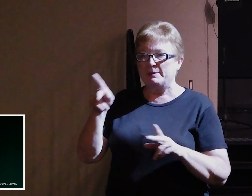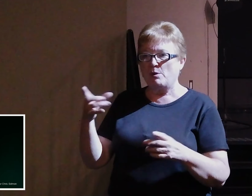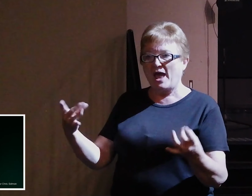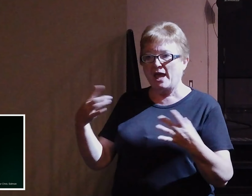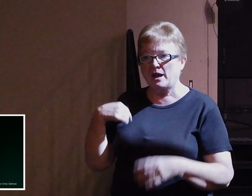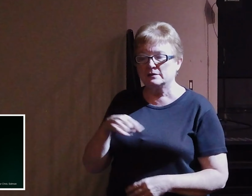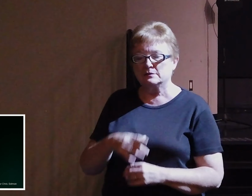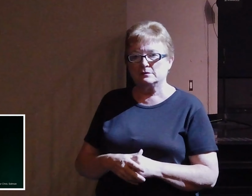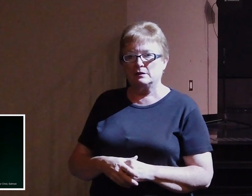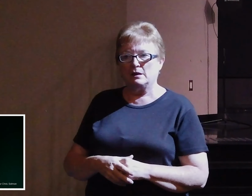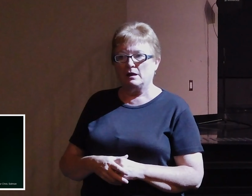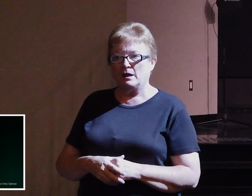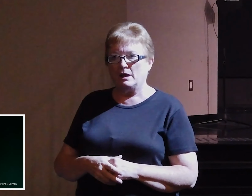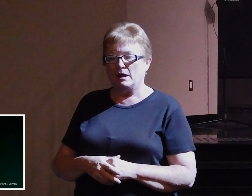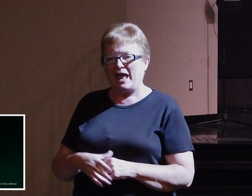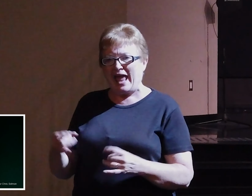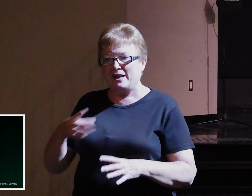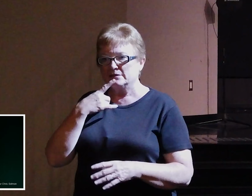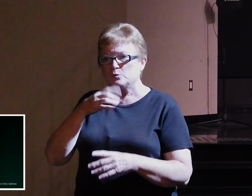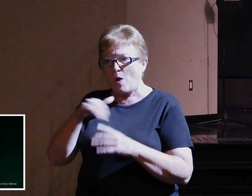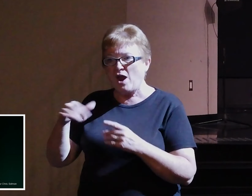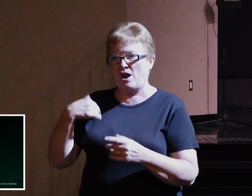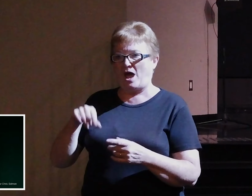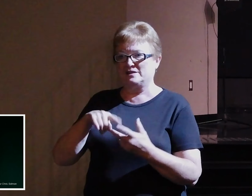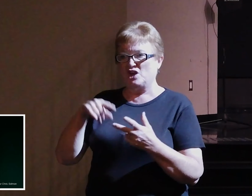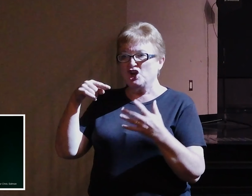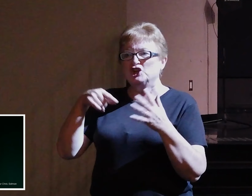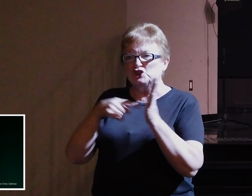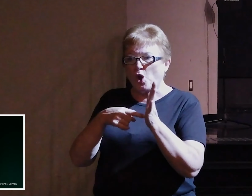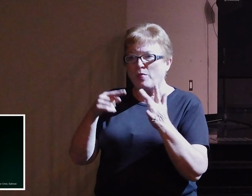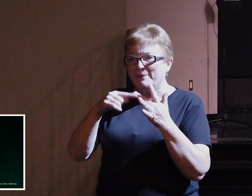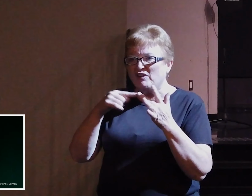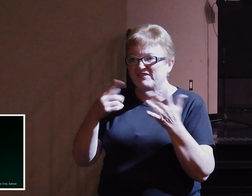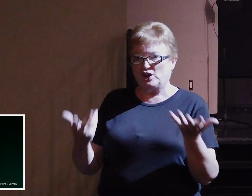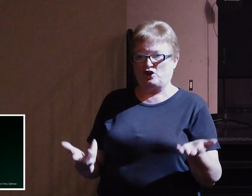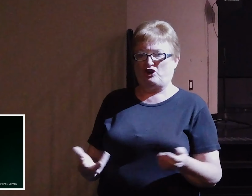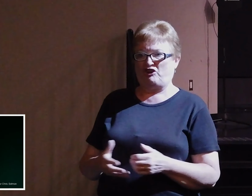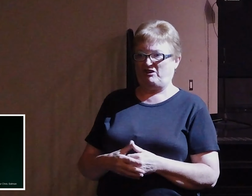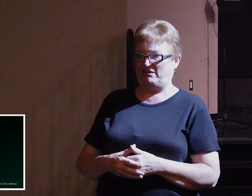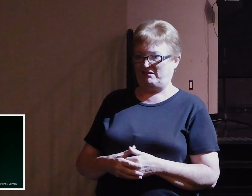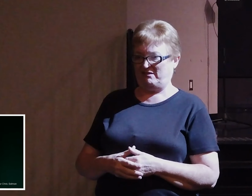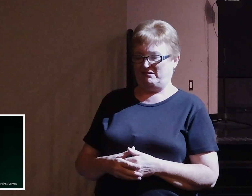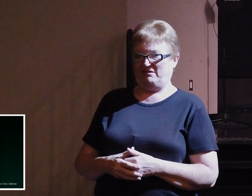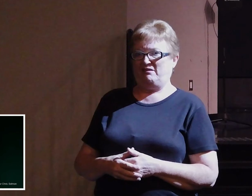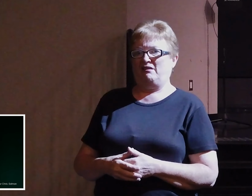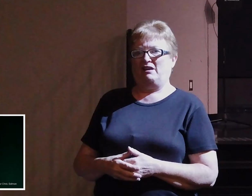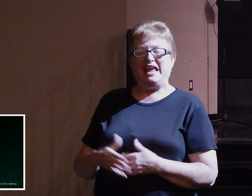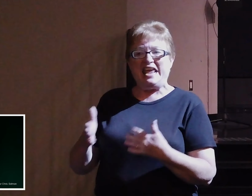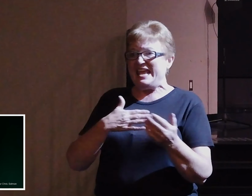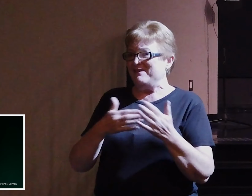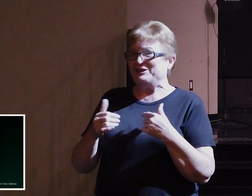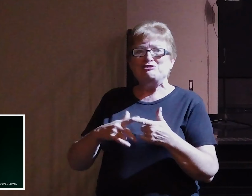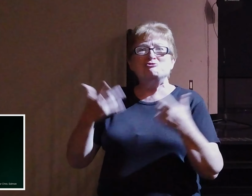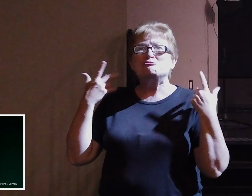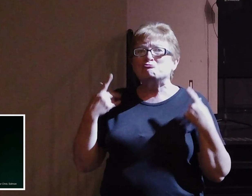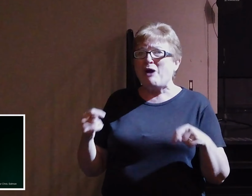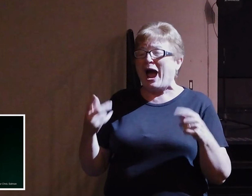hate us when we speak the truth. Even if you speak the truth kindly and calmly,